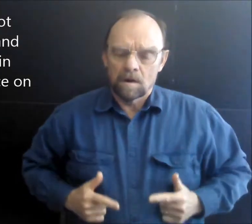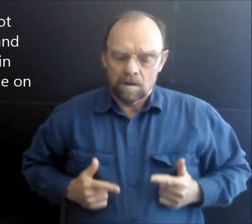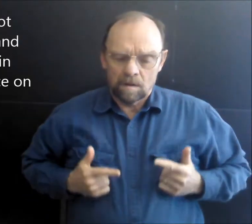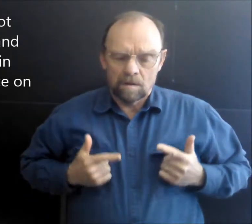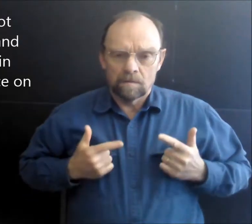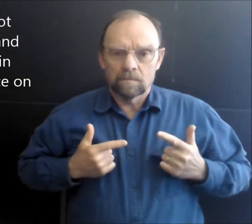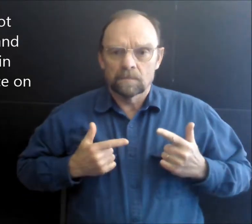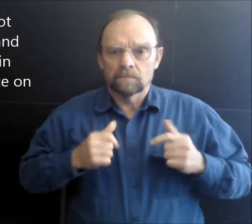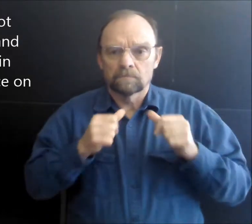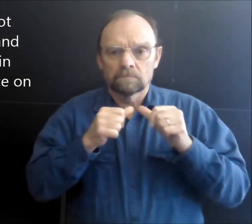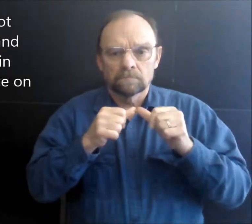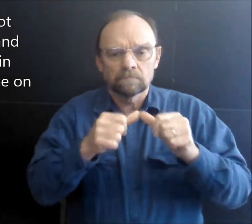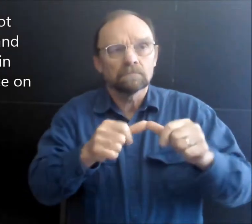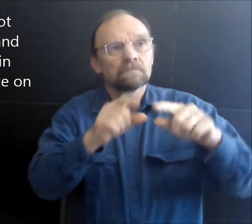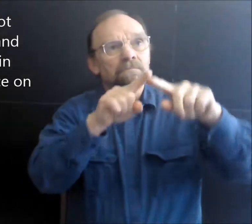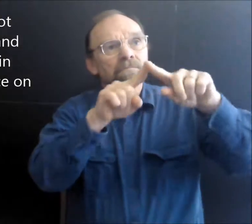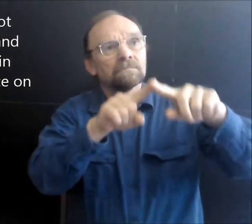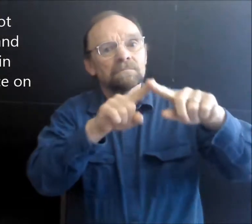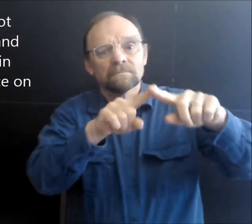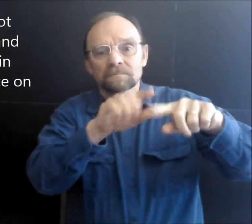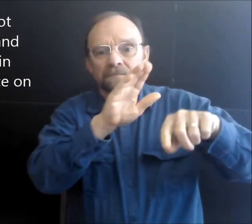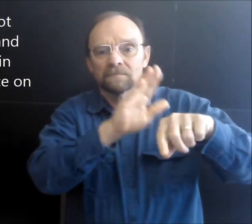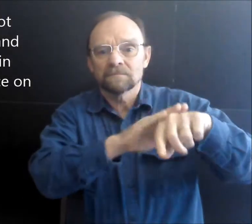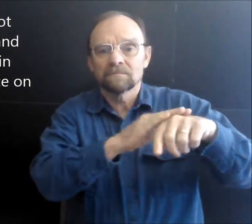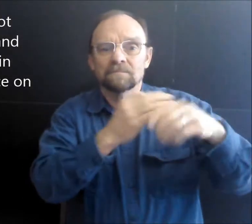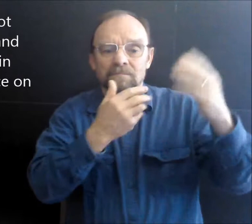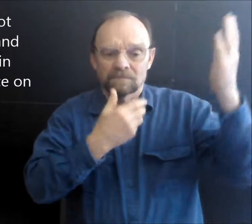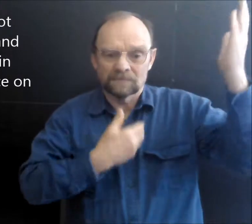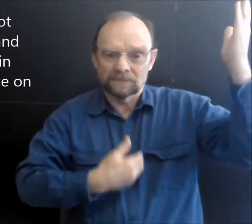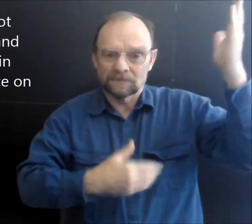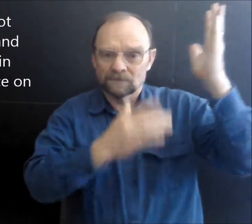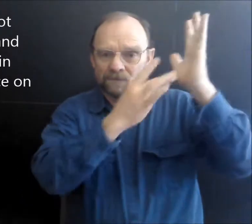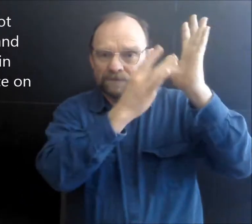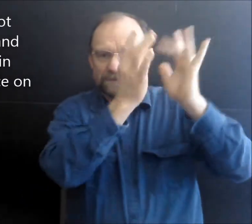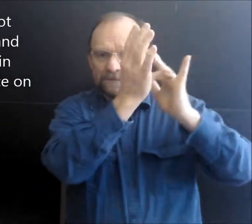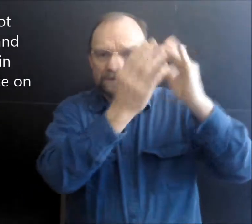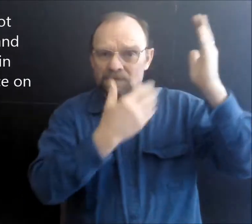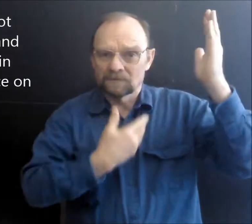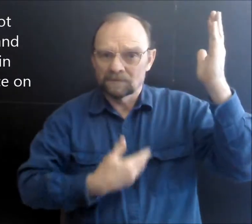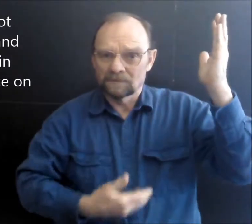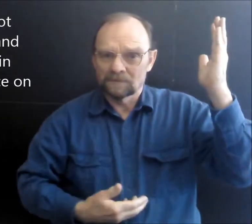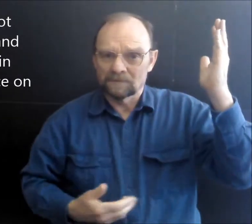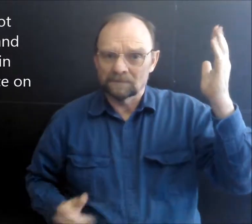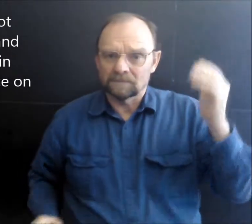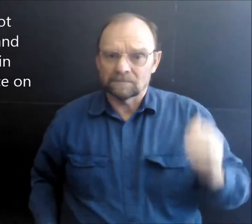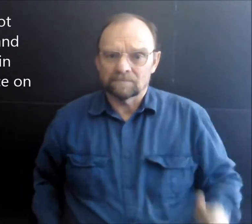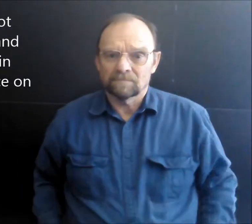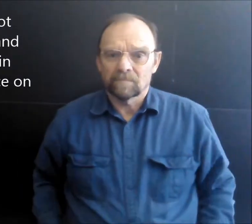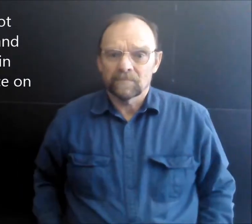Abundant life is not necessarily health and wealth. It is living in continual dependence on